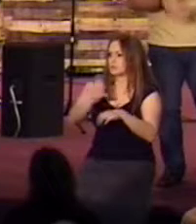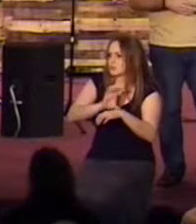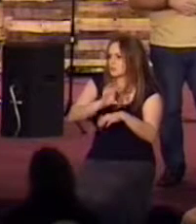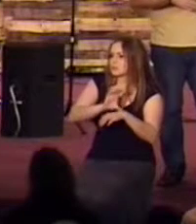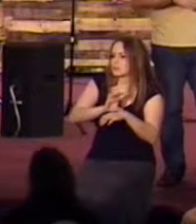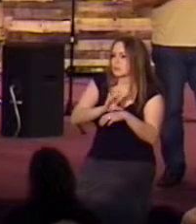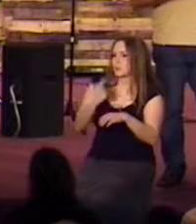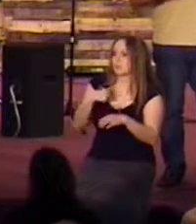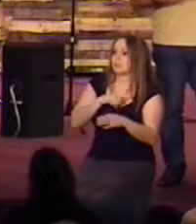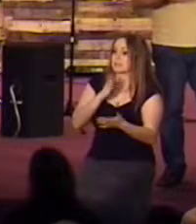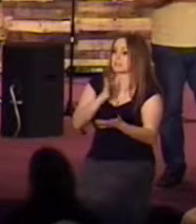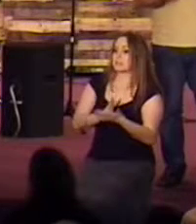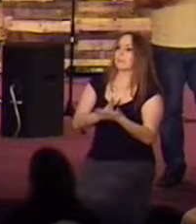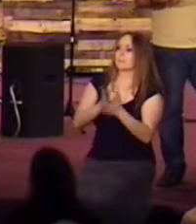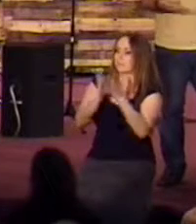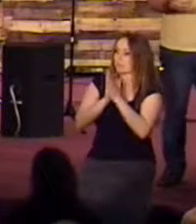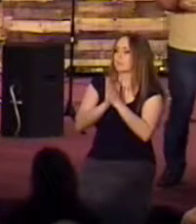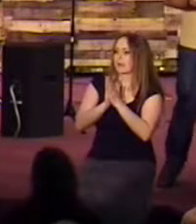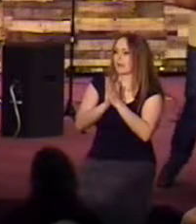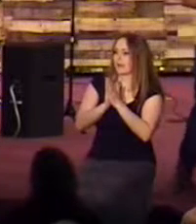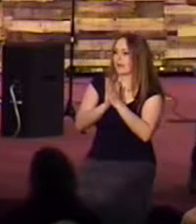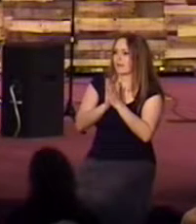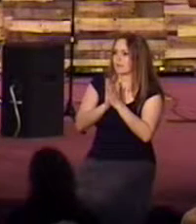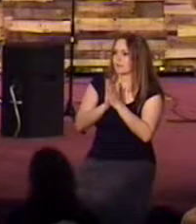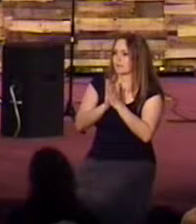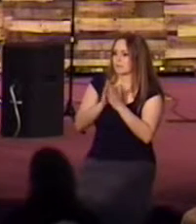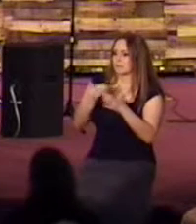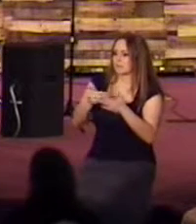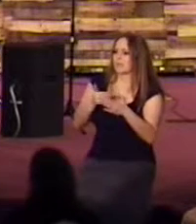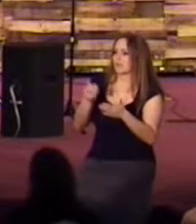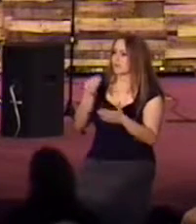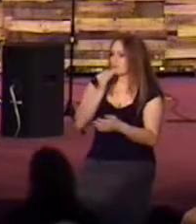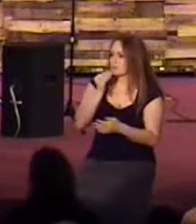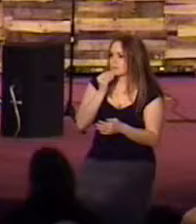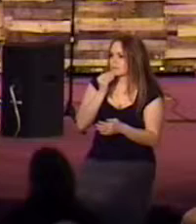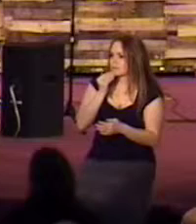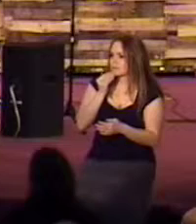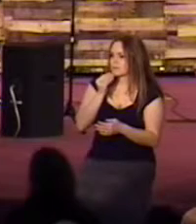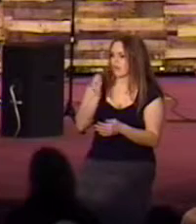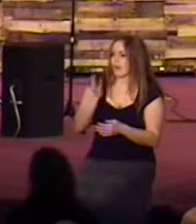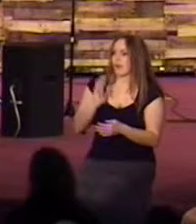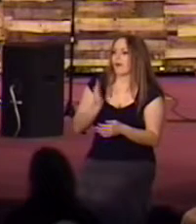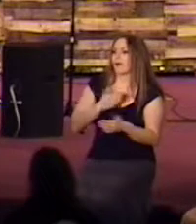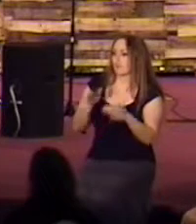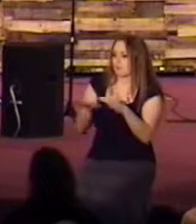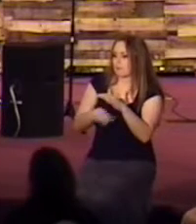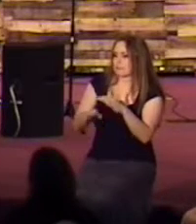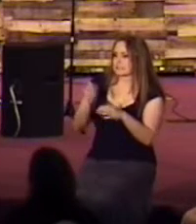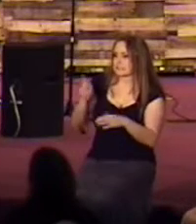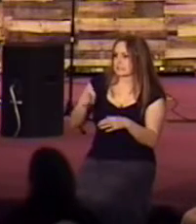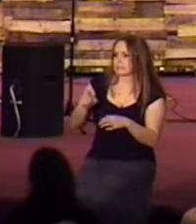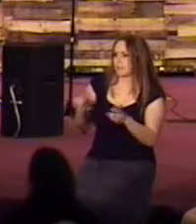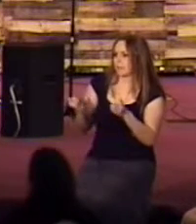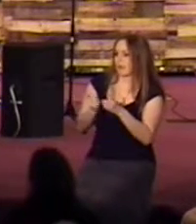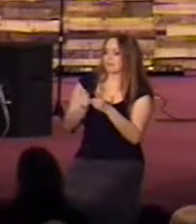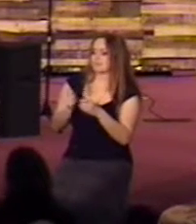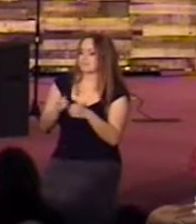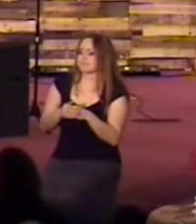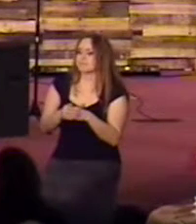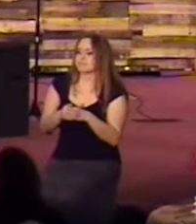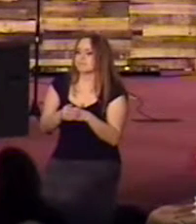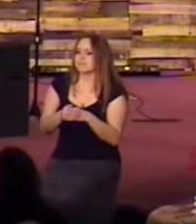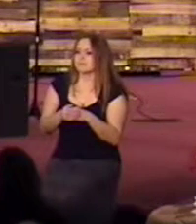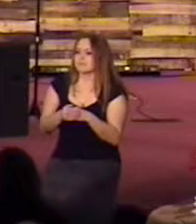at stopping and praying over our food. Our basic needs are met. We do a decent job of us